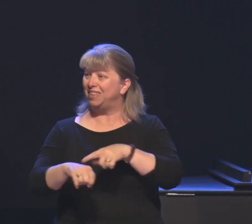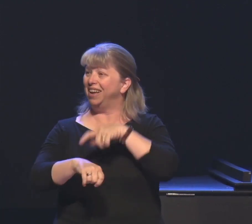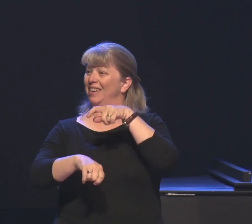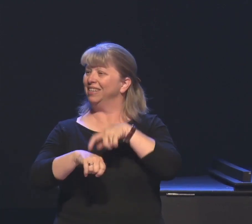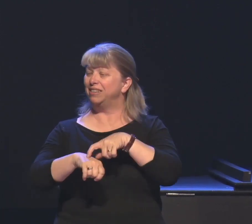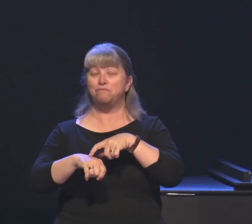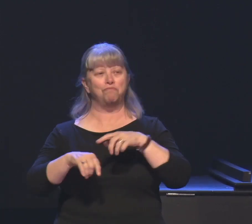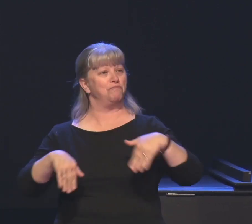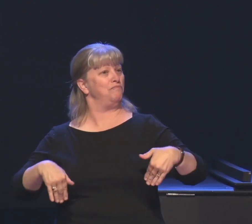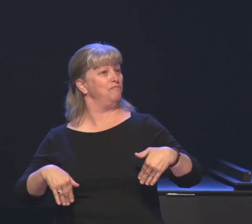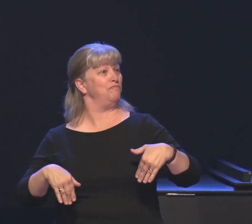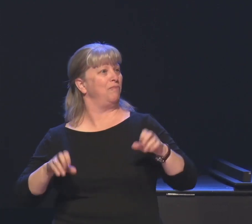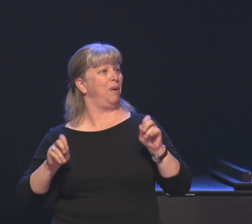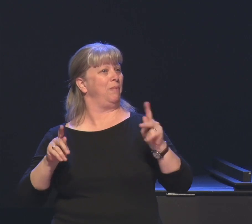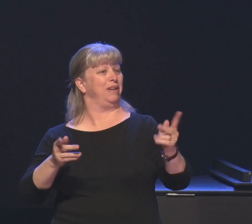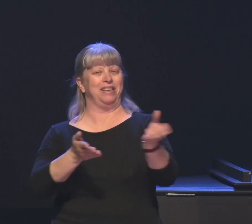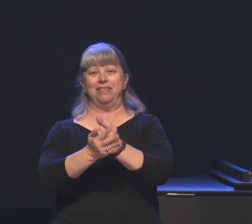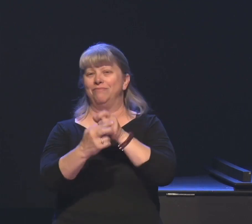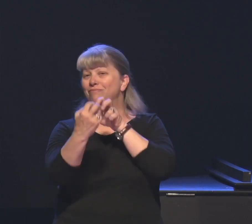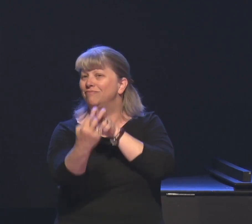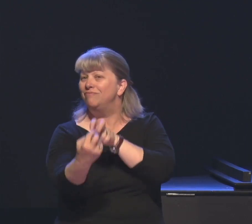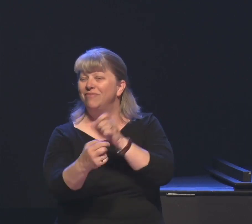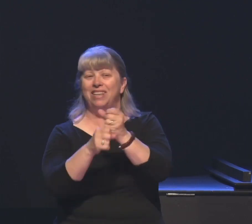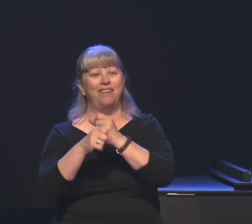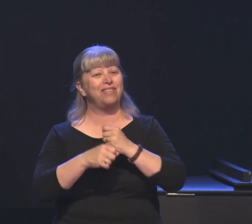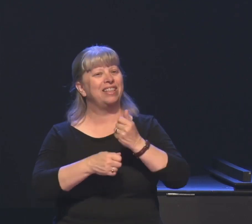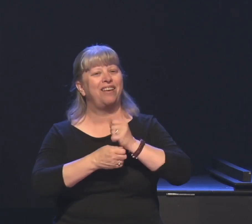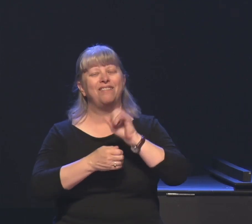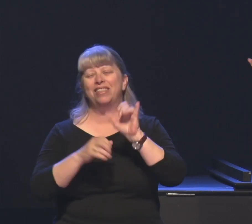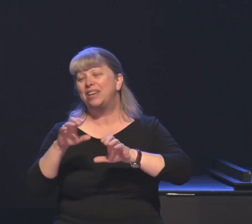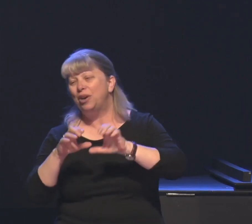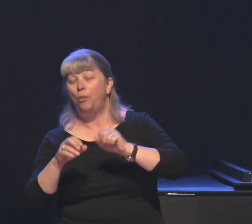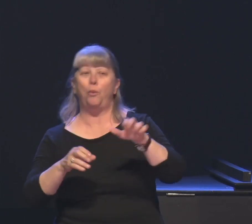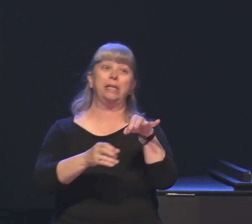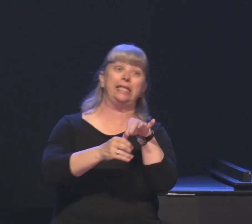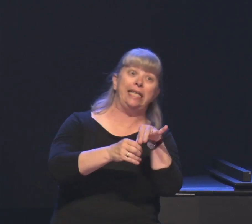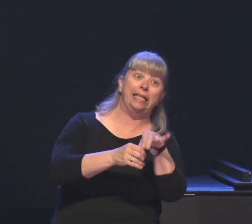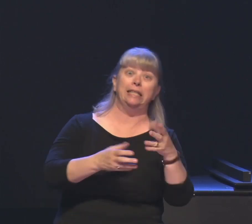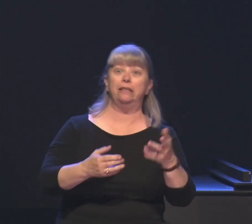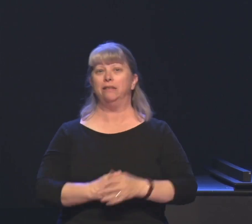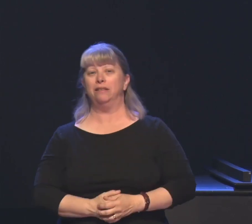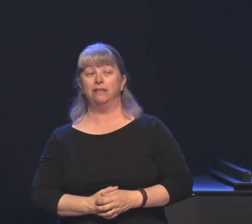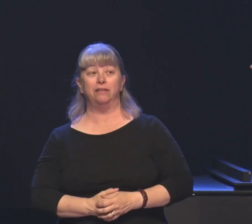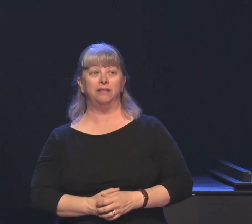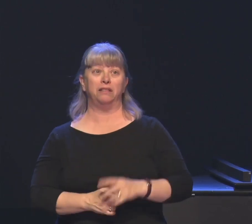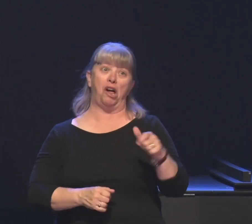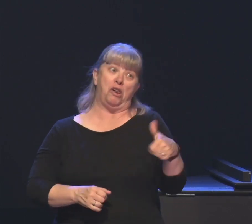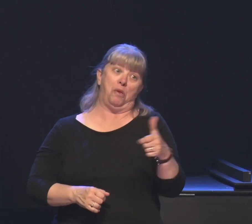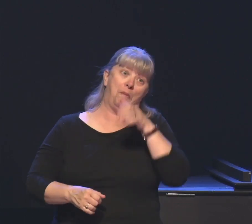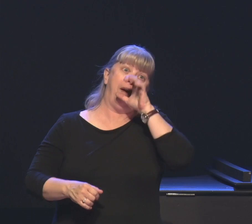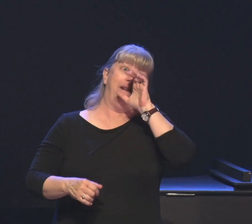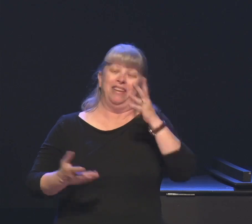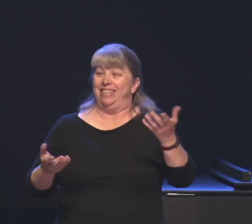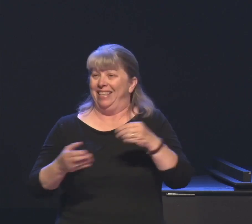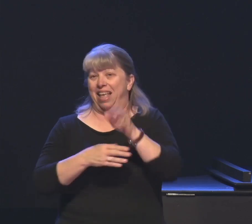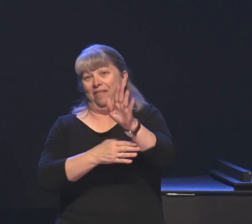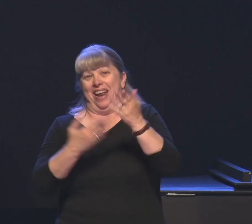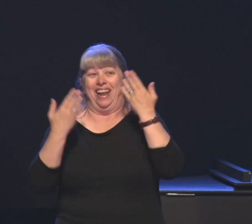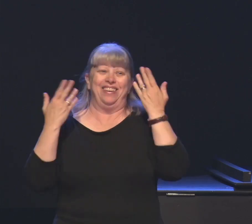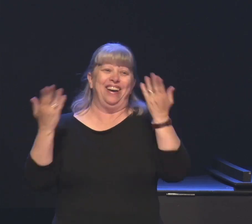had the opportunity to go have coffee yet, I'd love to do that. Or tea or some other beverage later in the afternoon. I